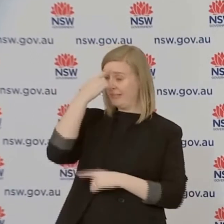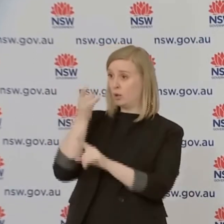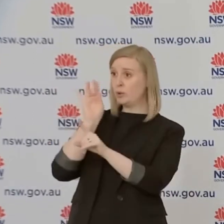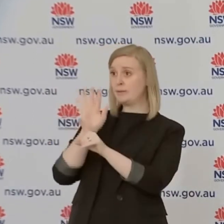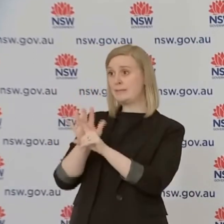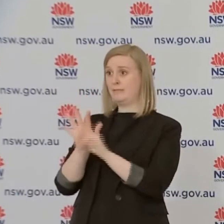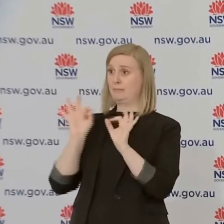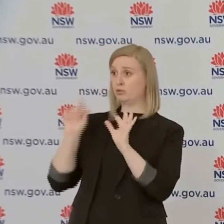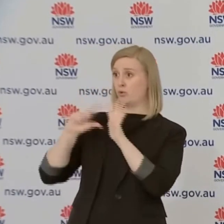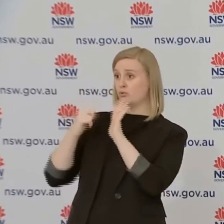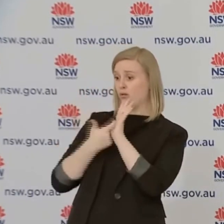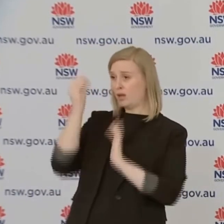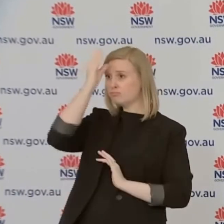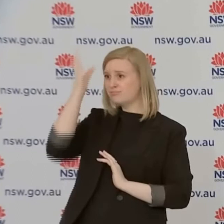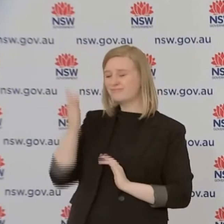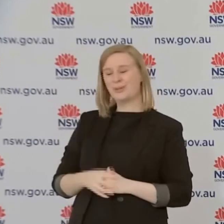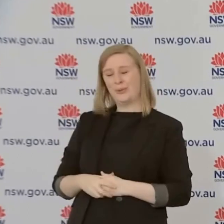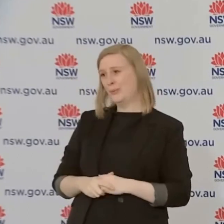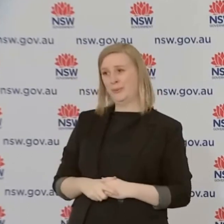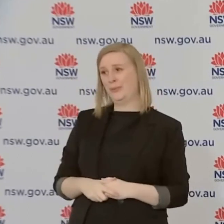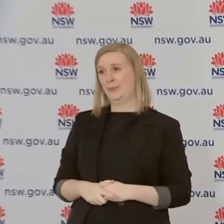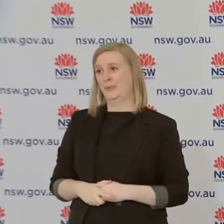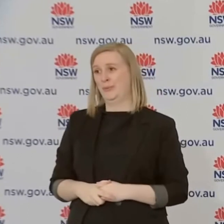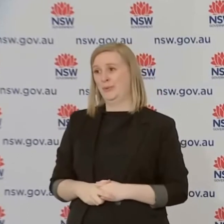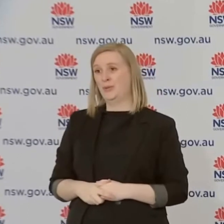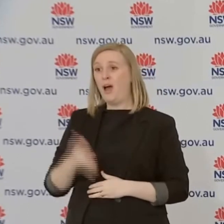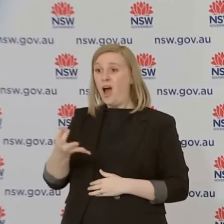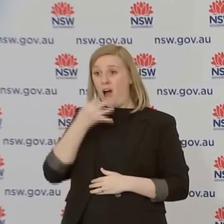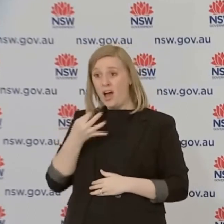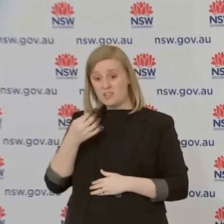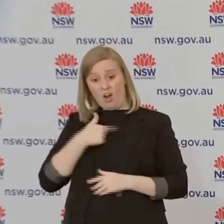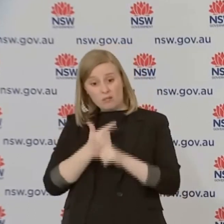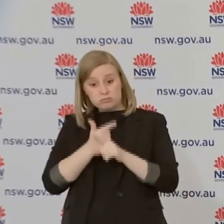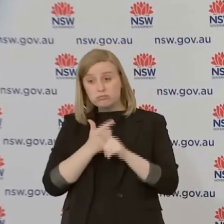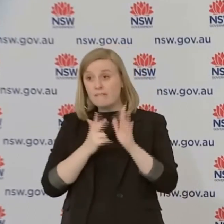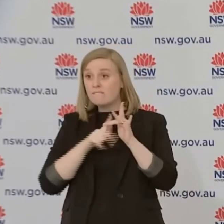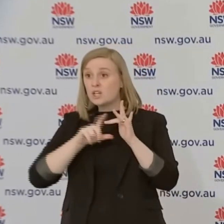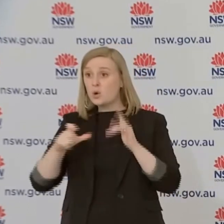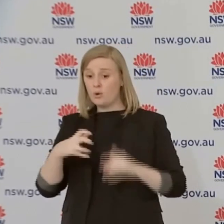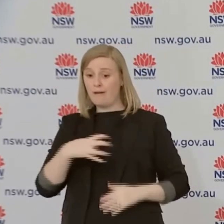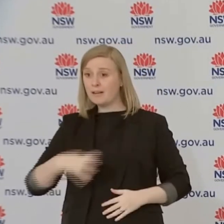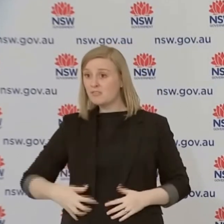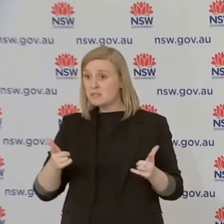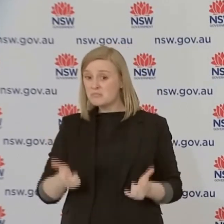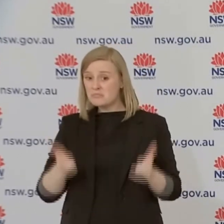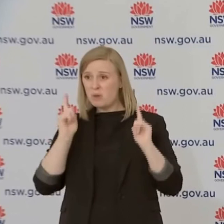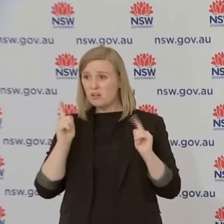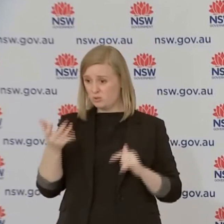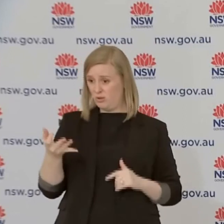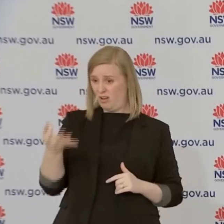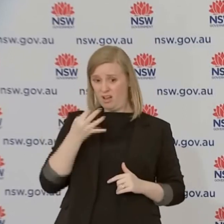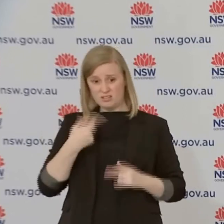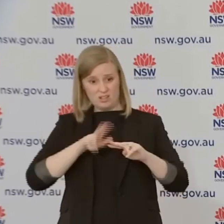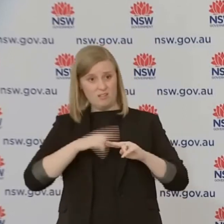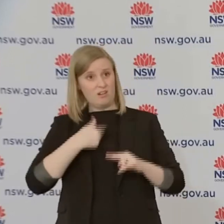taking that. And in fact, when you asked me, do I speak to Martin Foley, I was just literally for a moment distracted from these questions while I